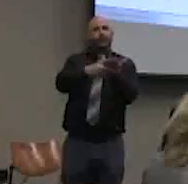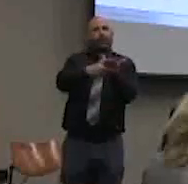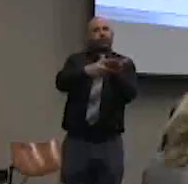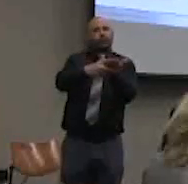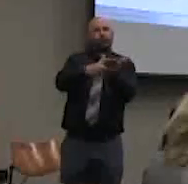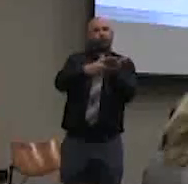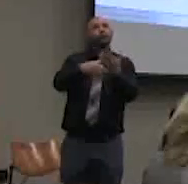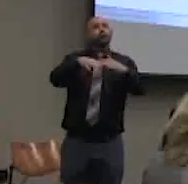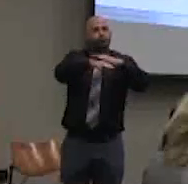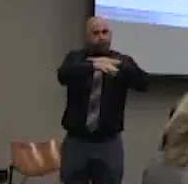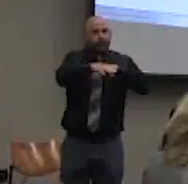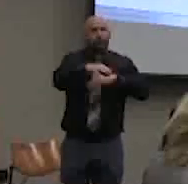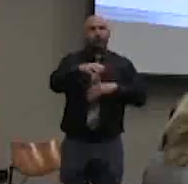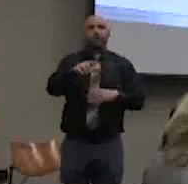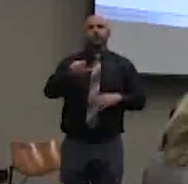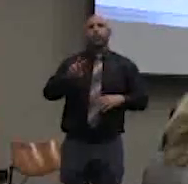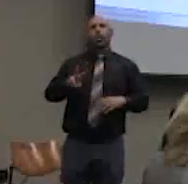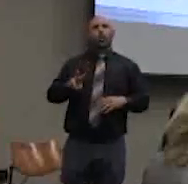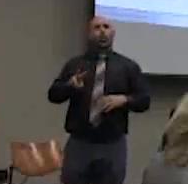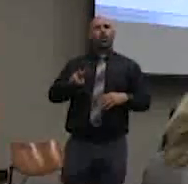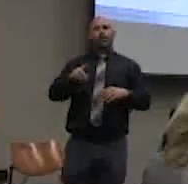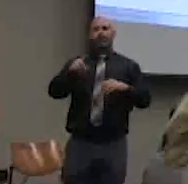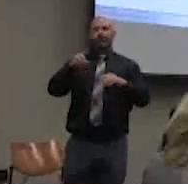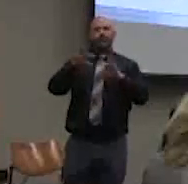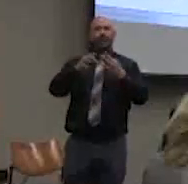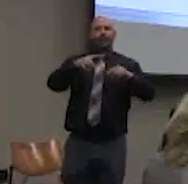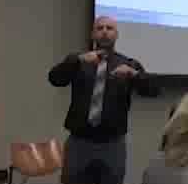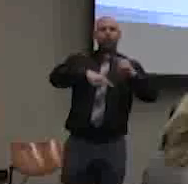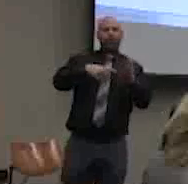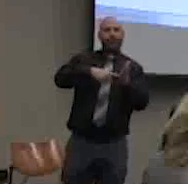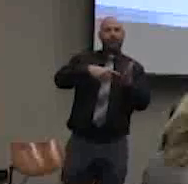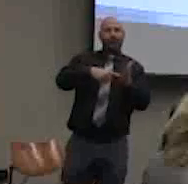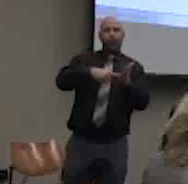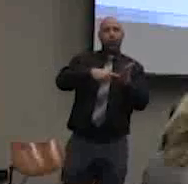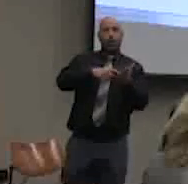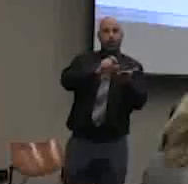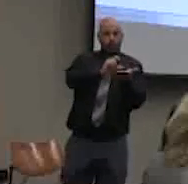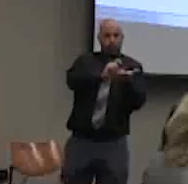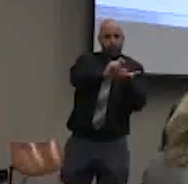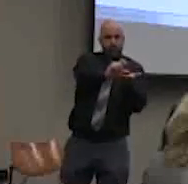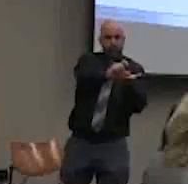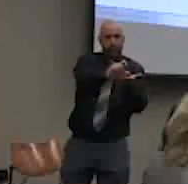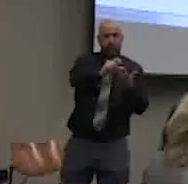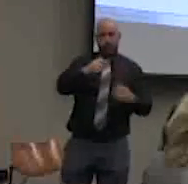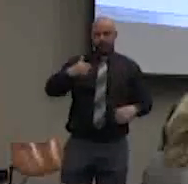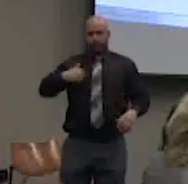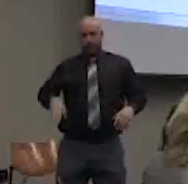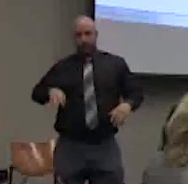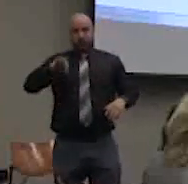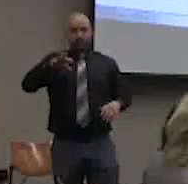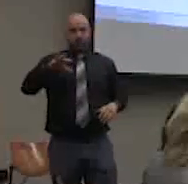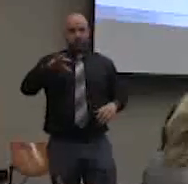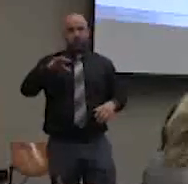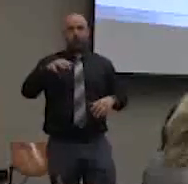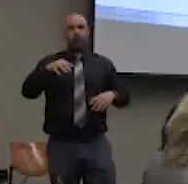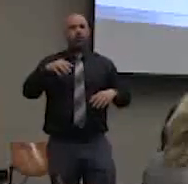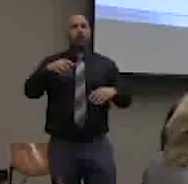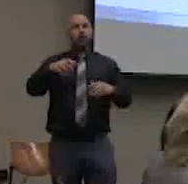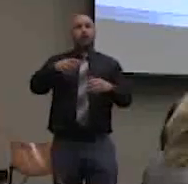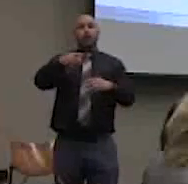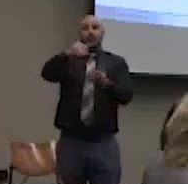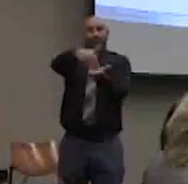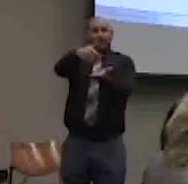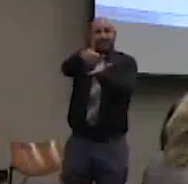families couldn't make up the difference between the amount that could be supported and the amount that the center charged, which then makes the limited amount of money we